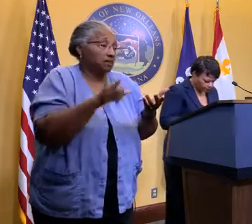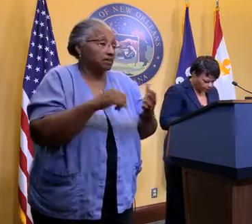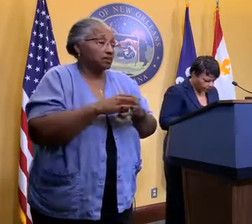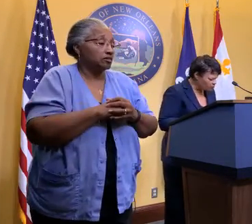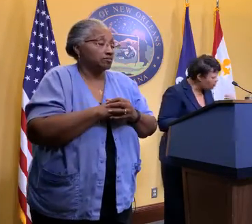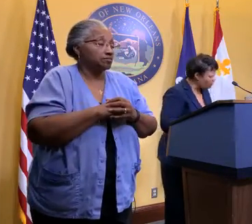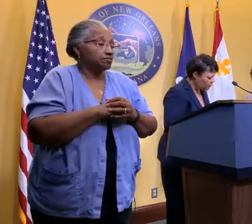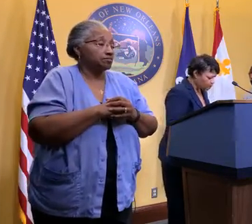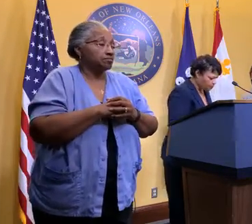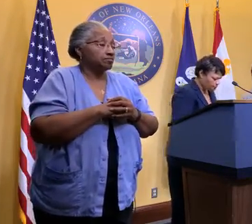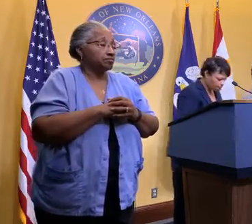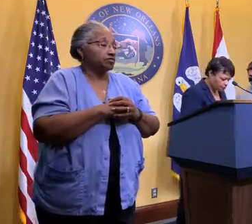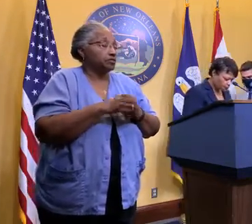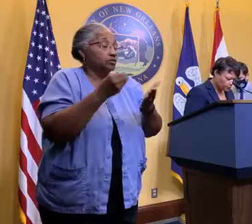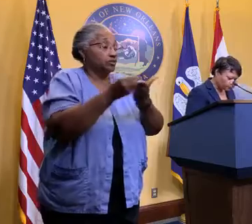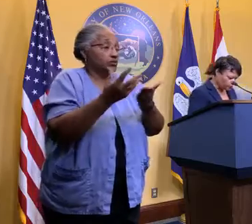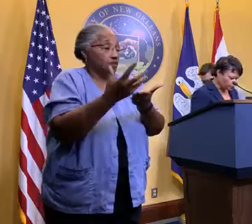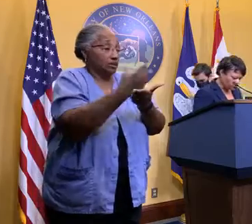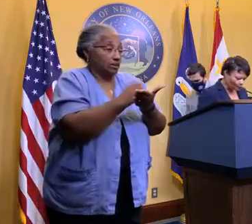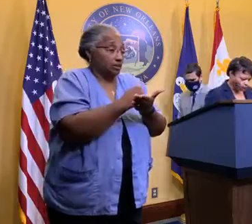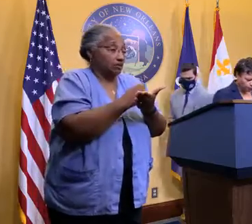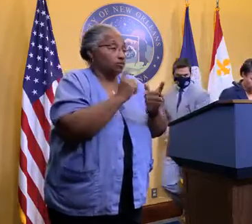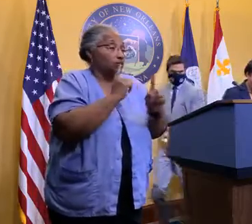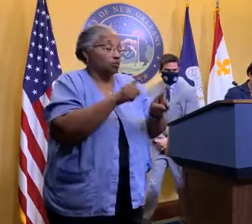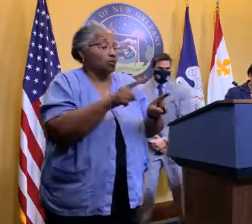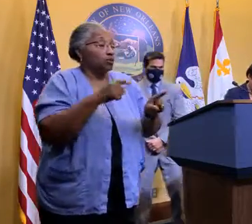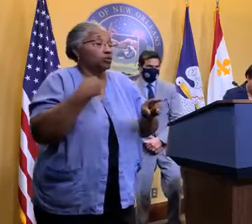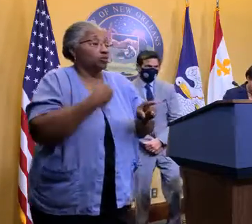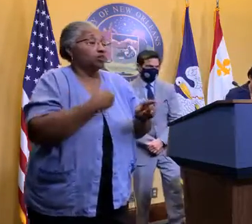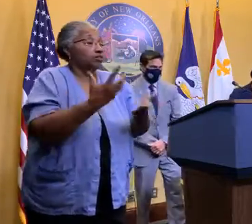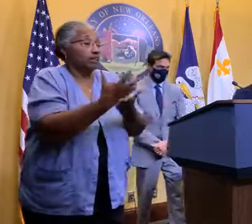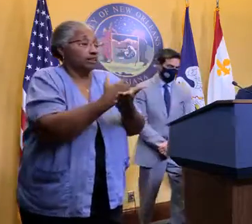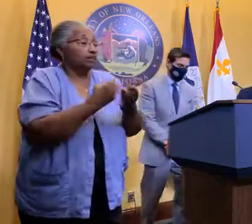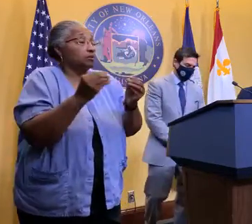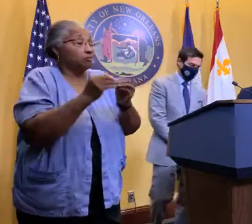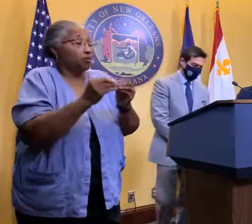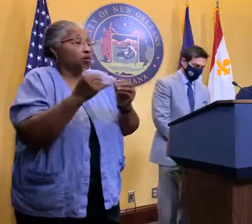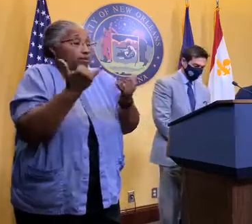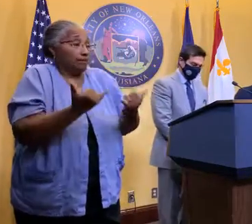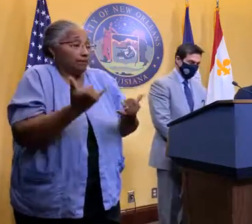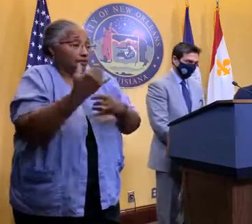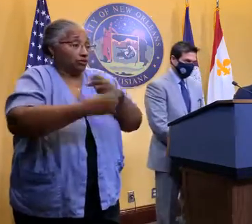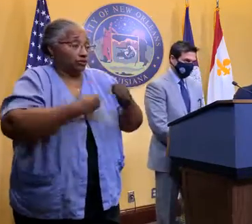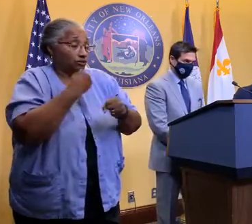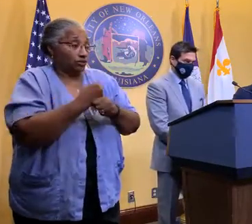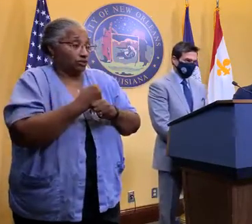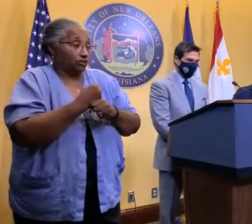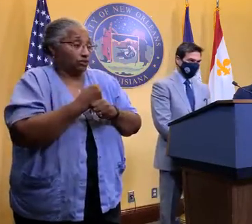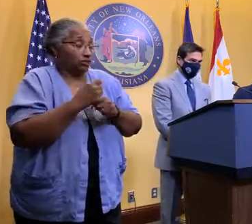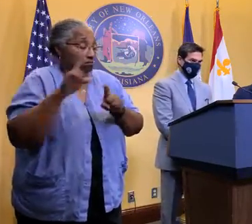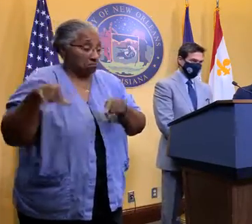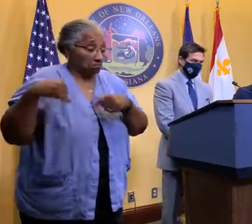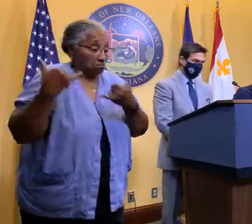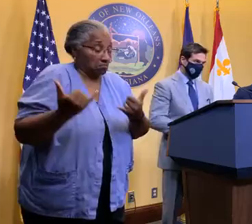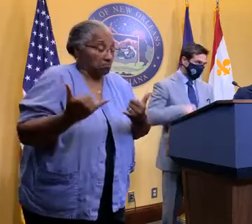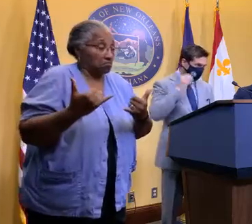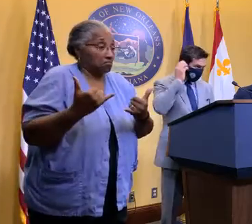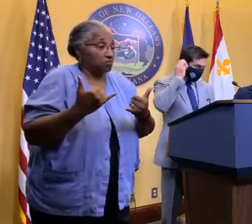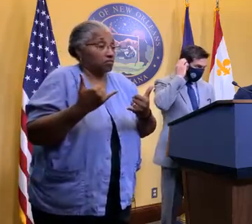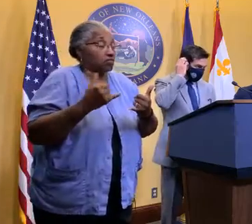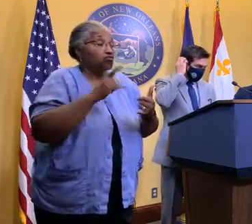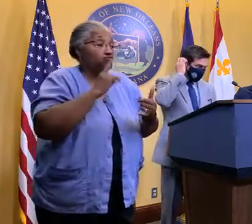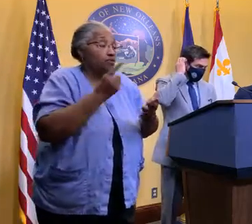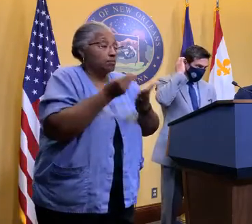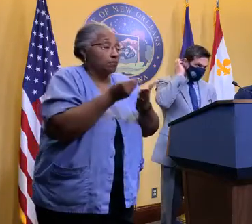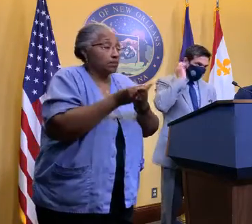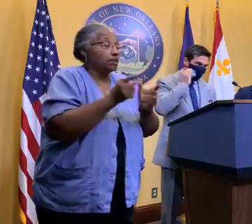that revenue collection report, and we've actually collected more revenue this year so far, both in actual